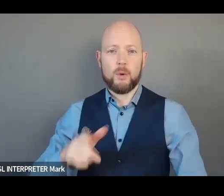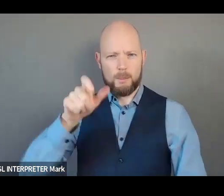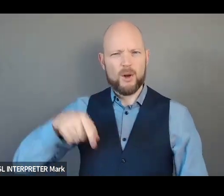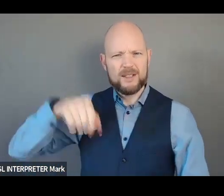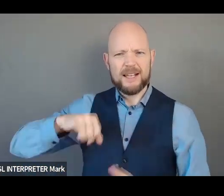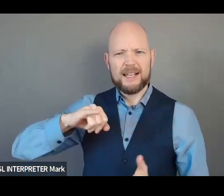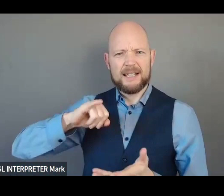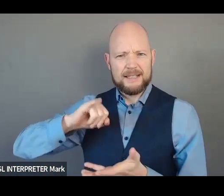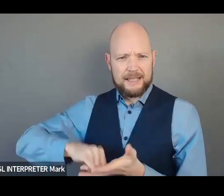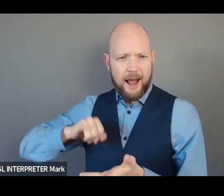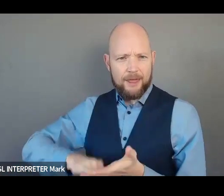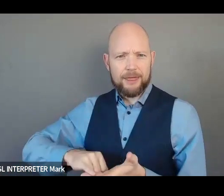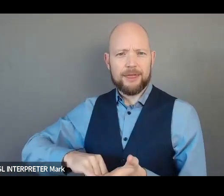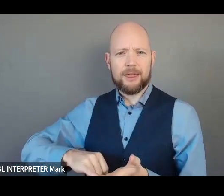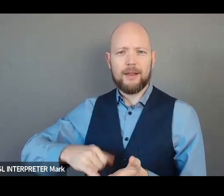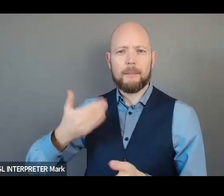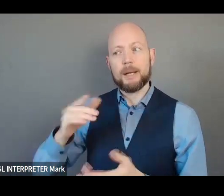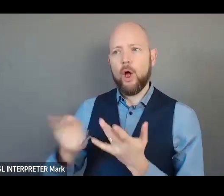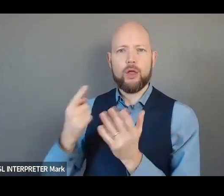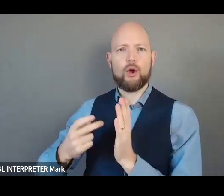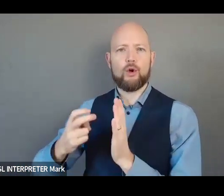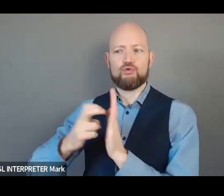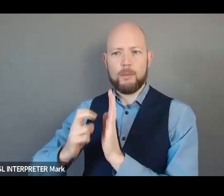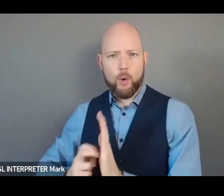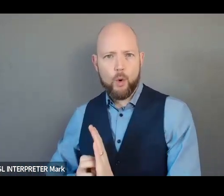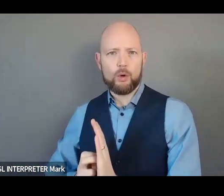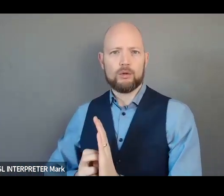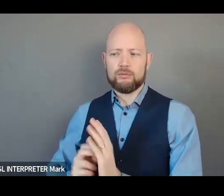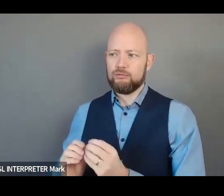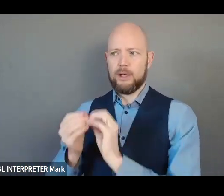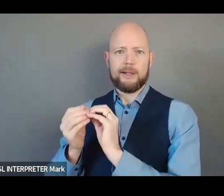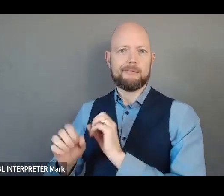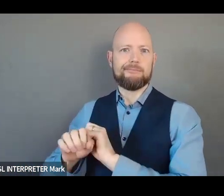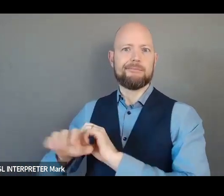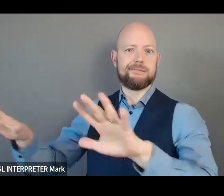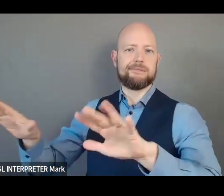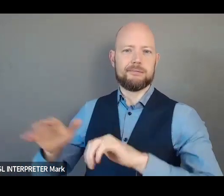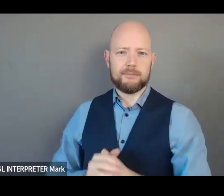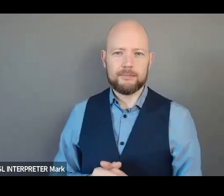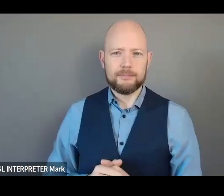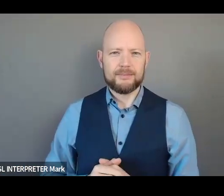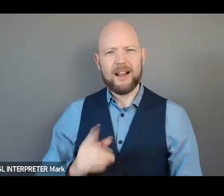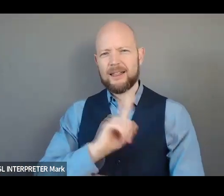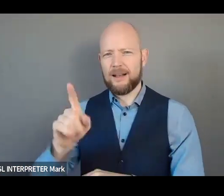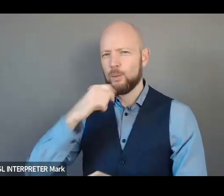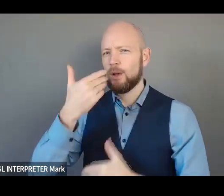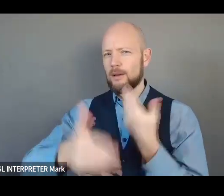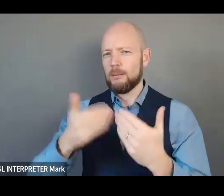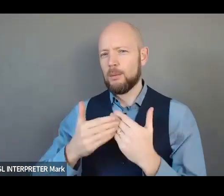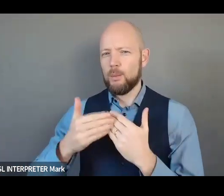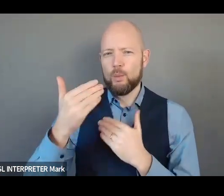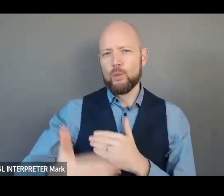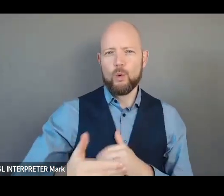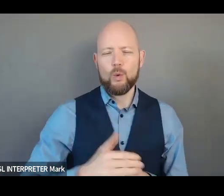this. Those are all really important. I'll say some more about them in the next slide when we move on to what are some of the